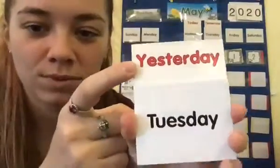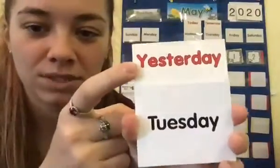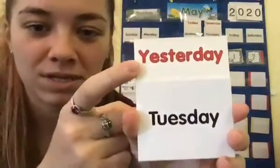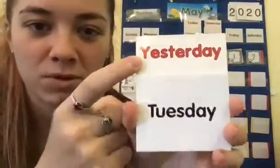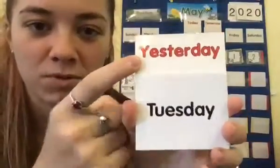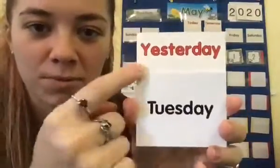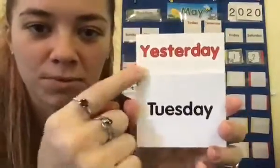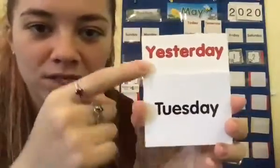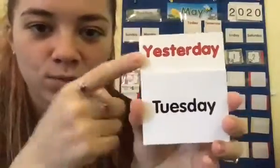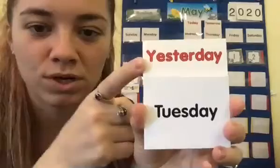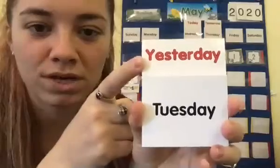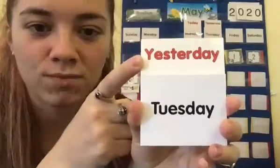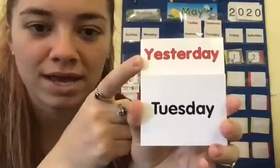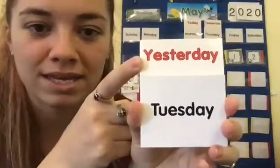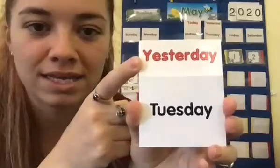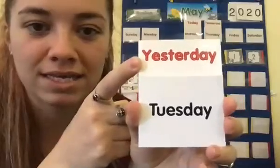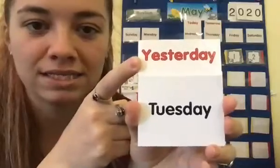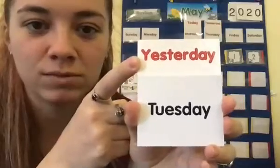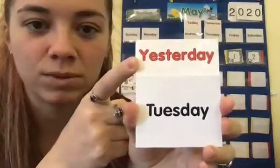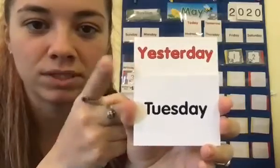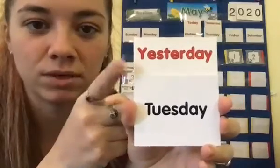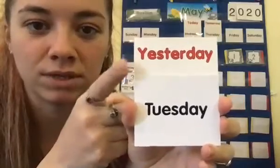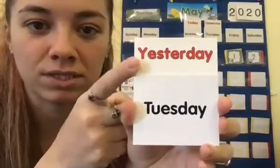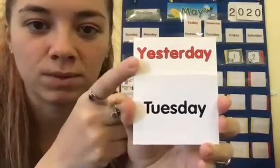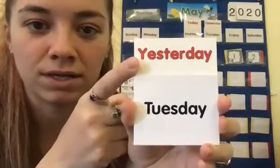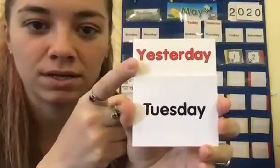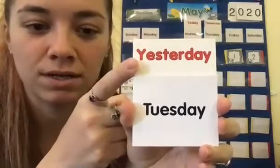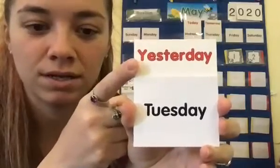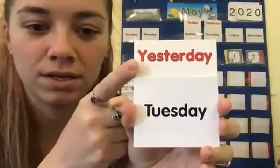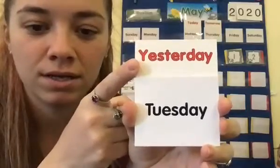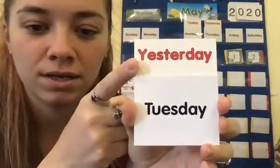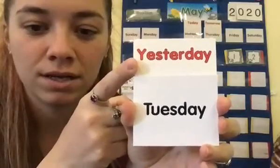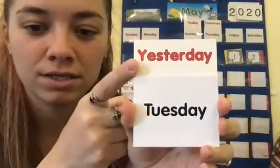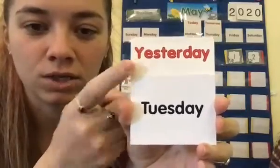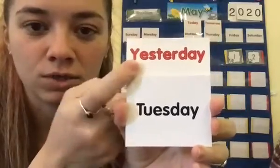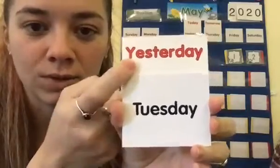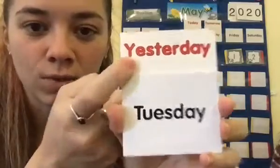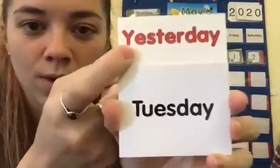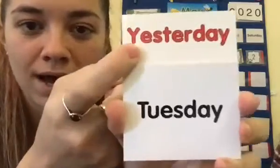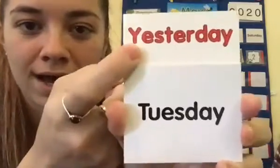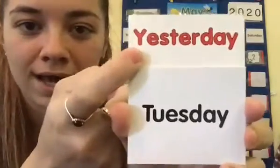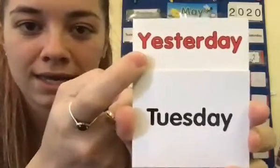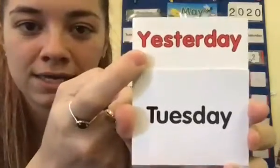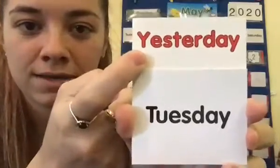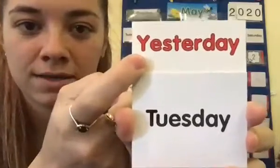Does anybody remember what this word in red is? We always start with this one. Starts with the Y.